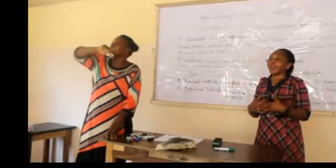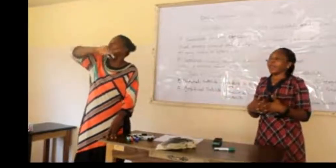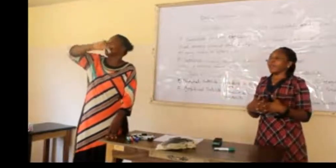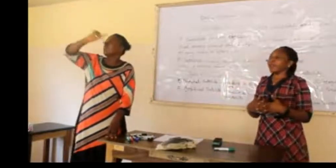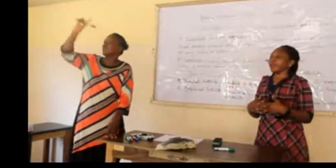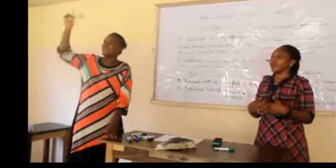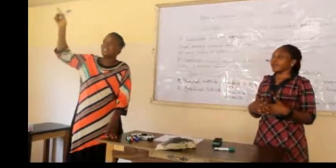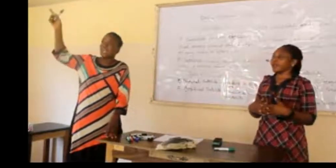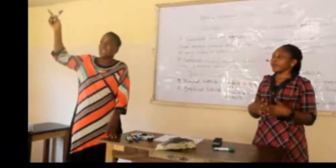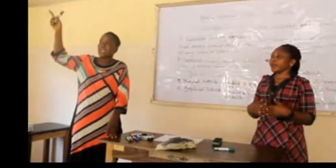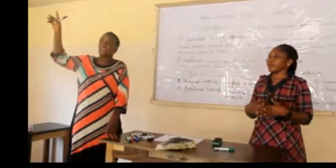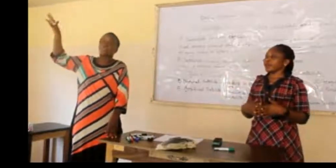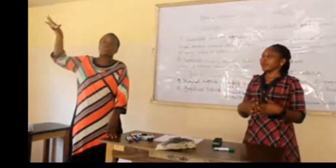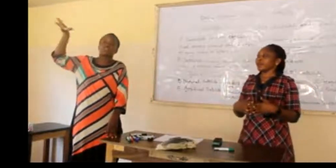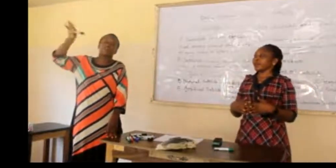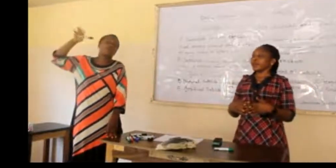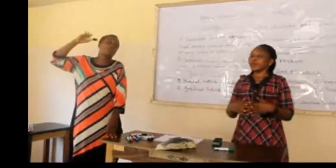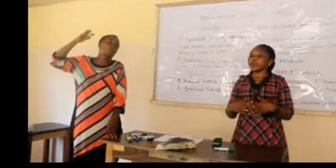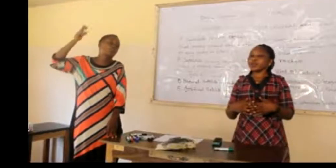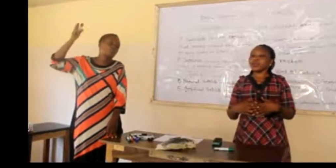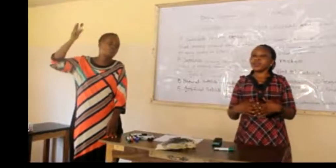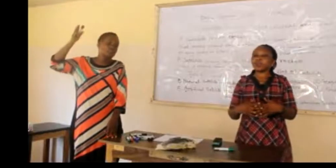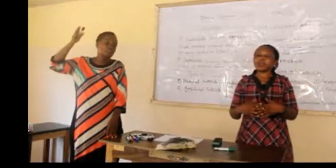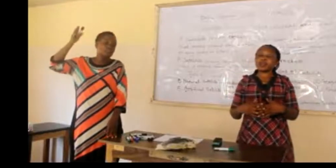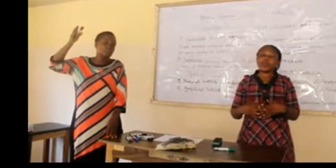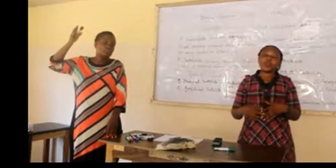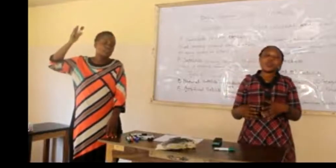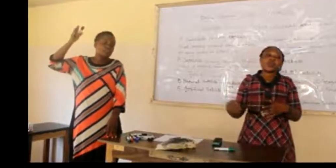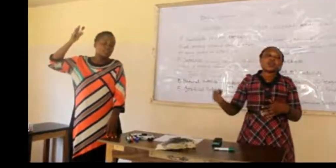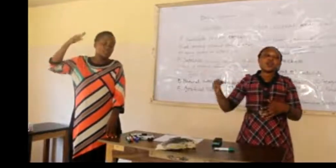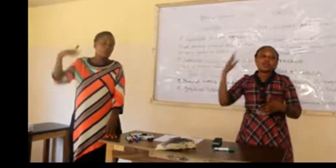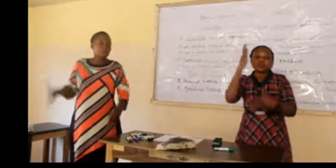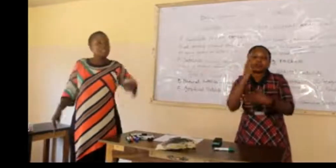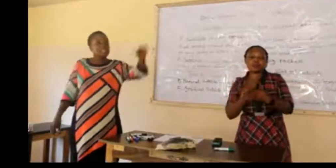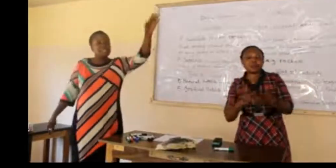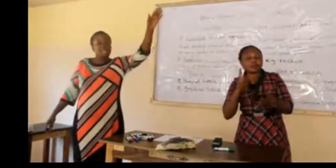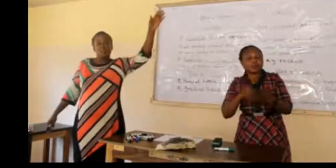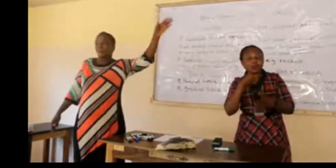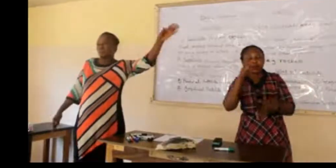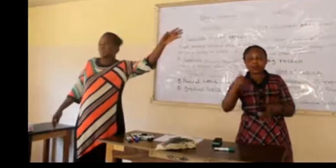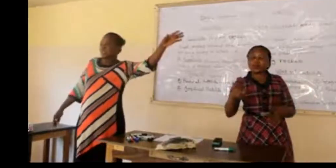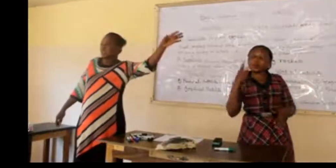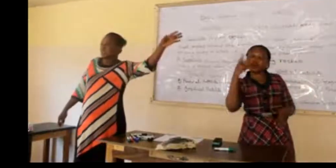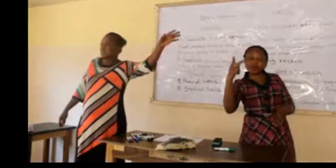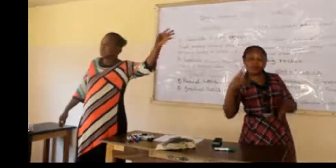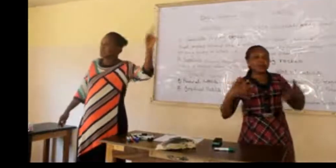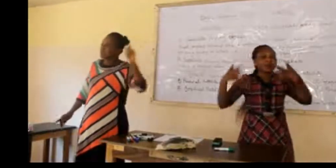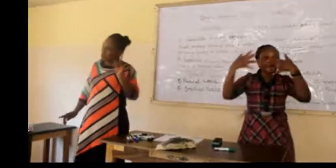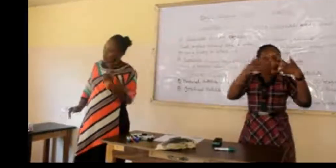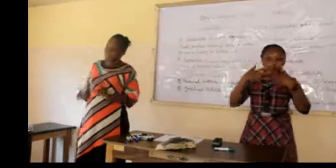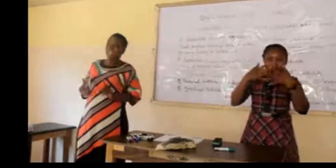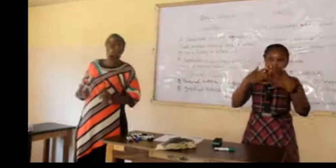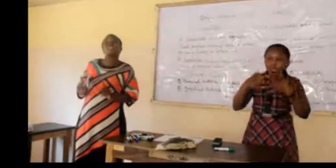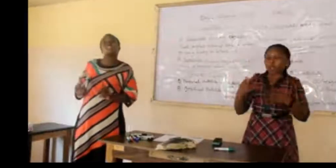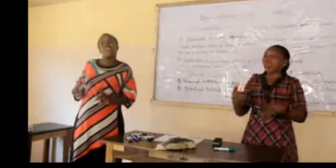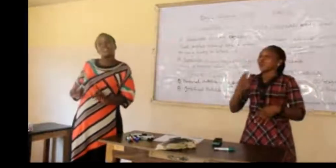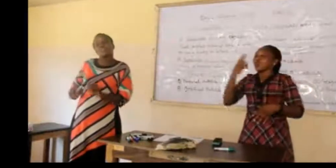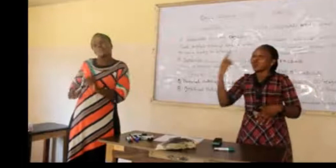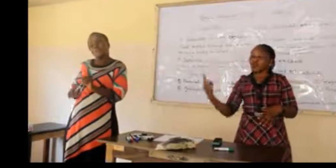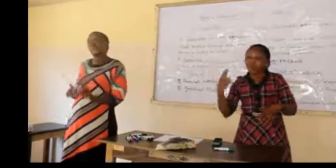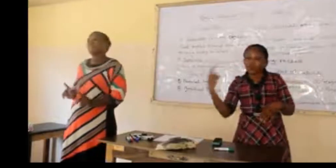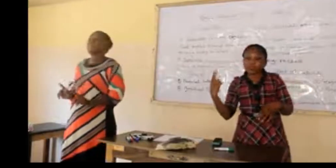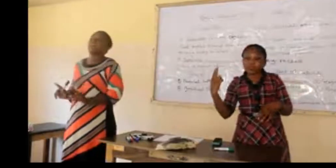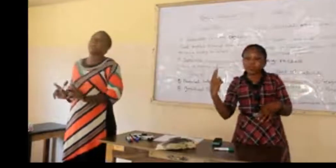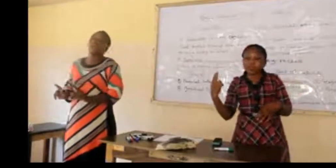or during any country they want to bomb. They will be in their country, project